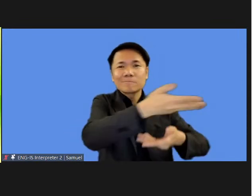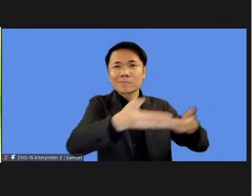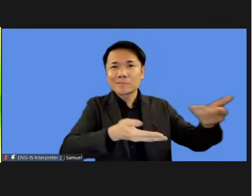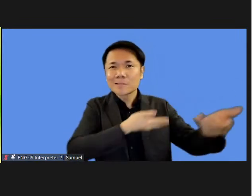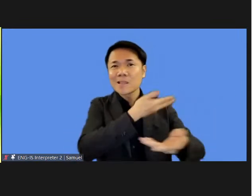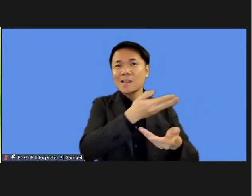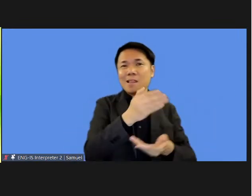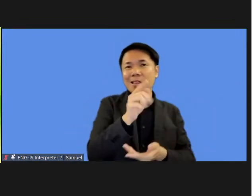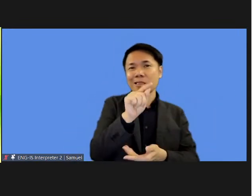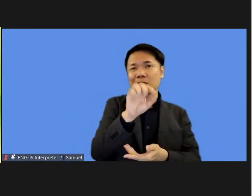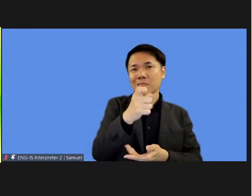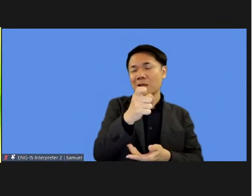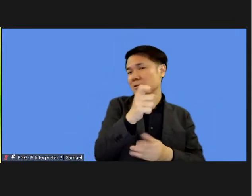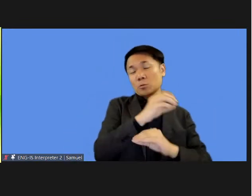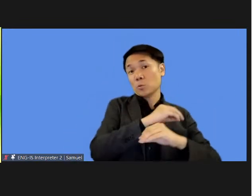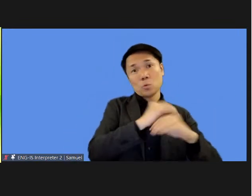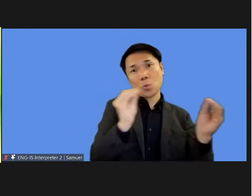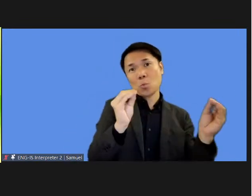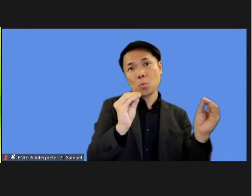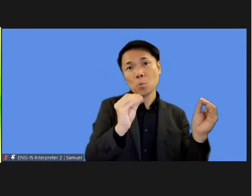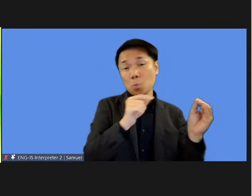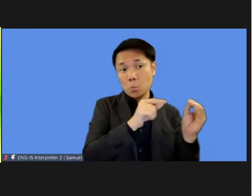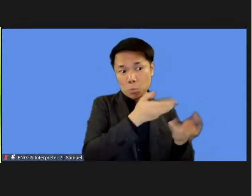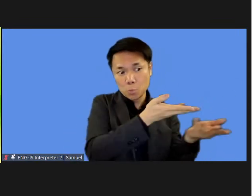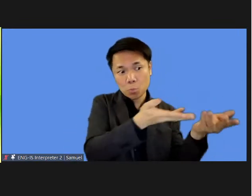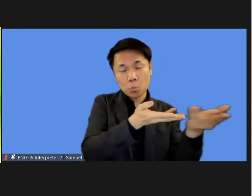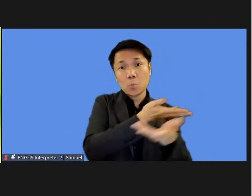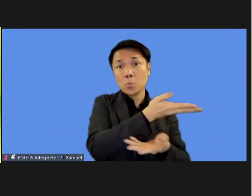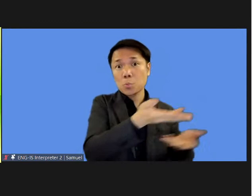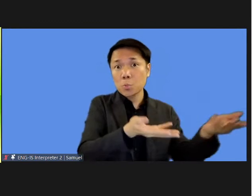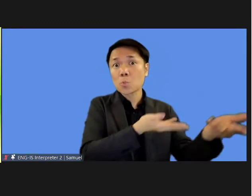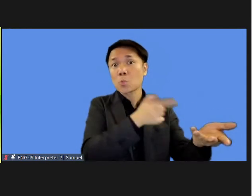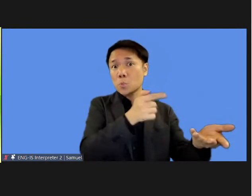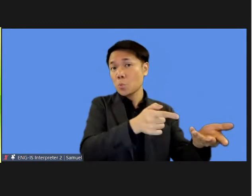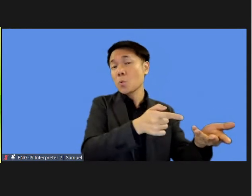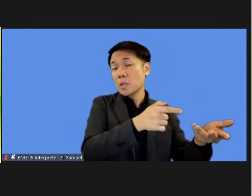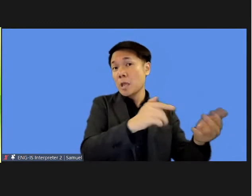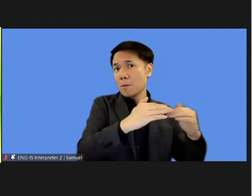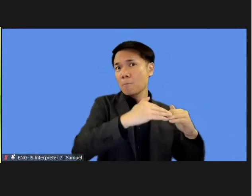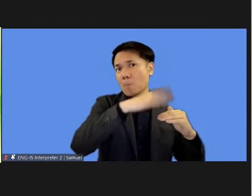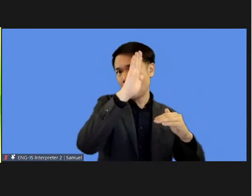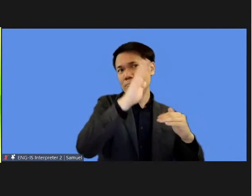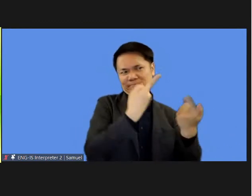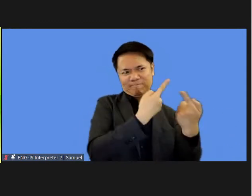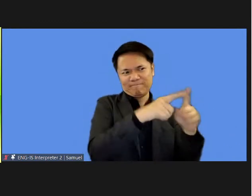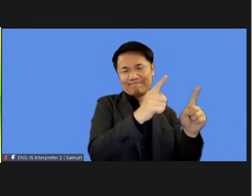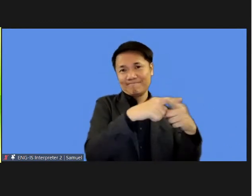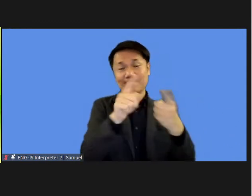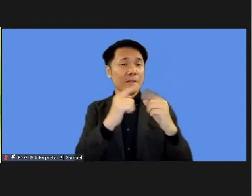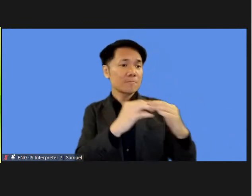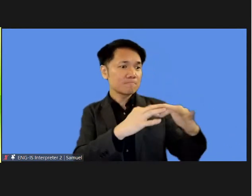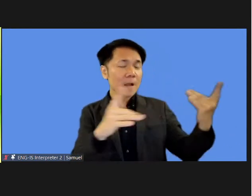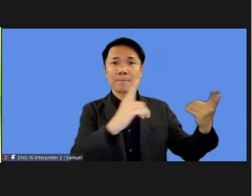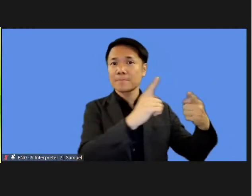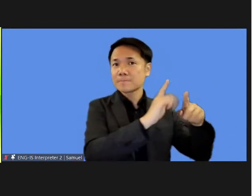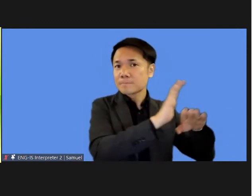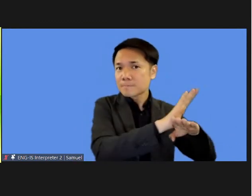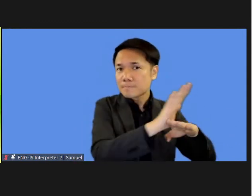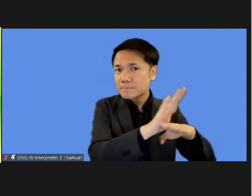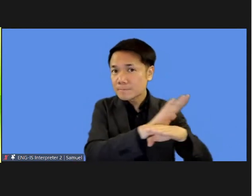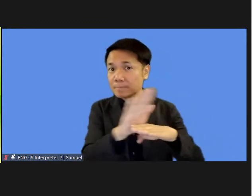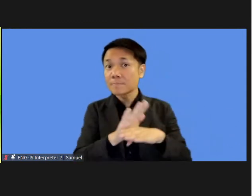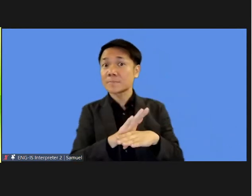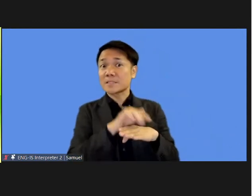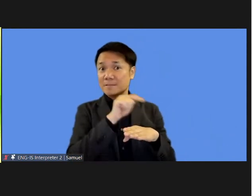and industrialization along the trade diversification and trade openness that is taking place under the